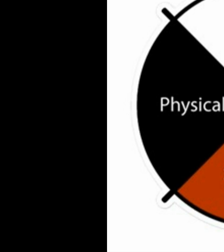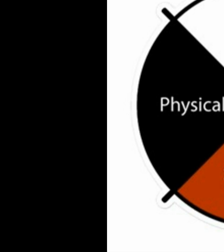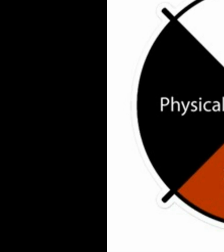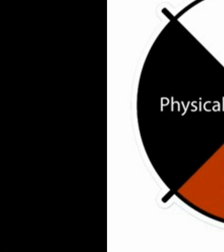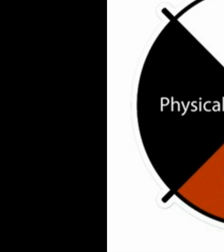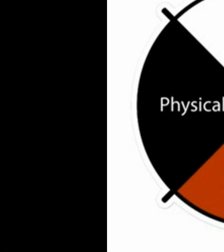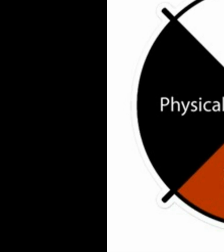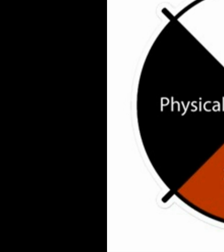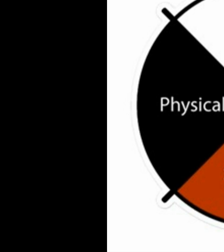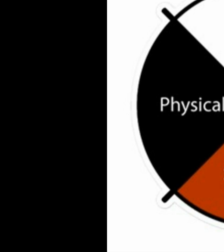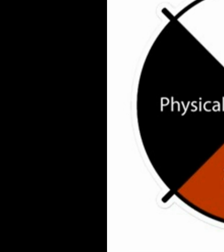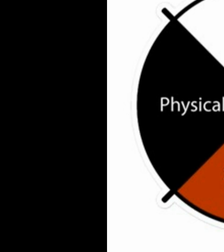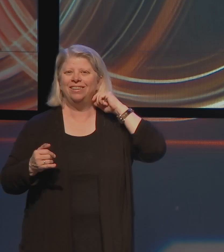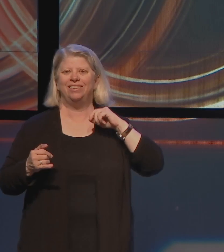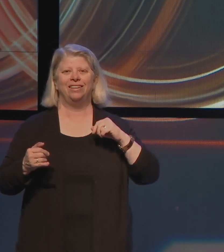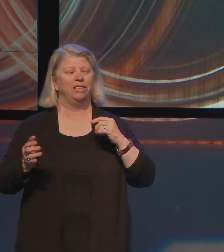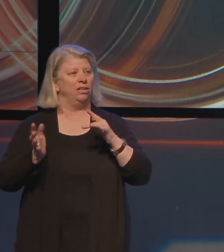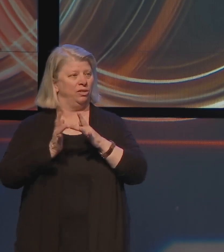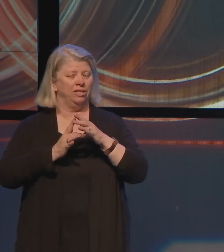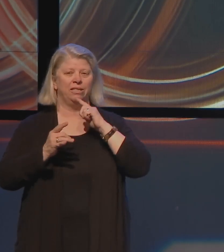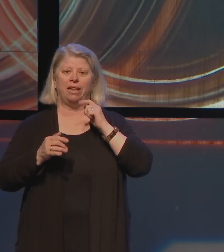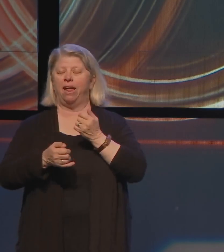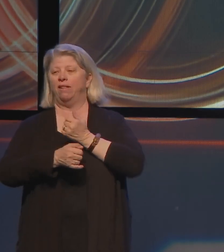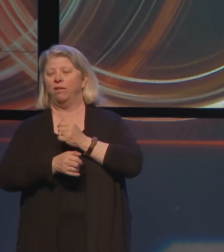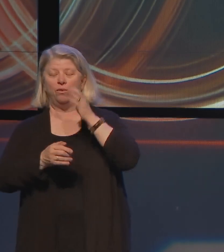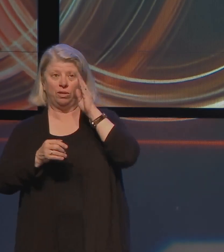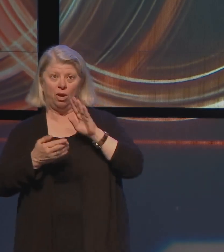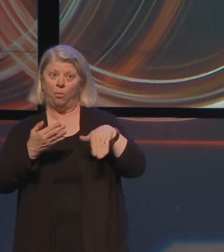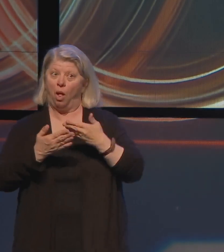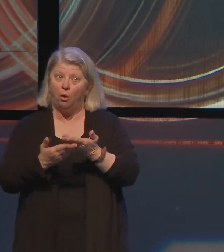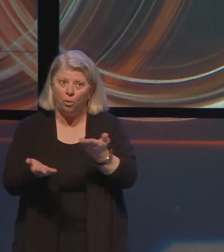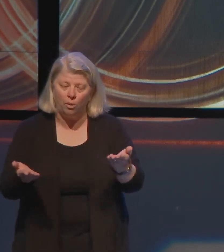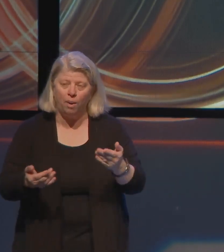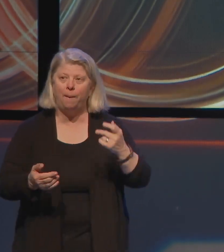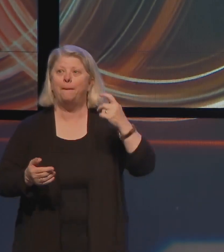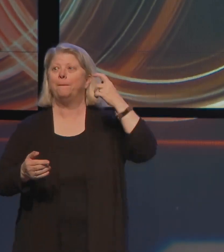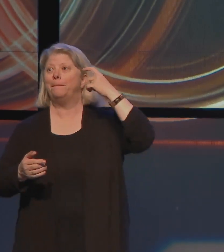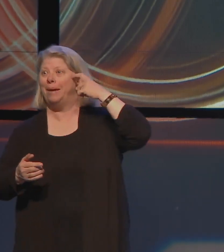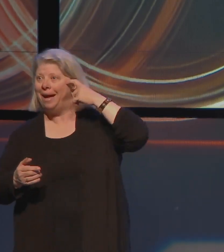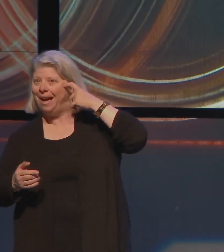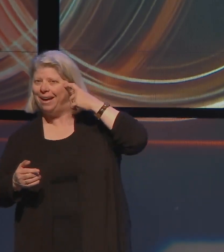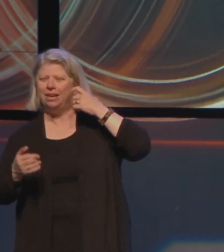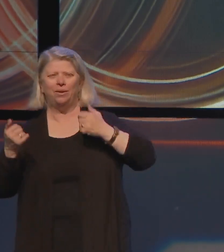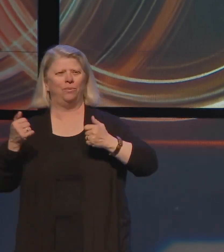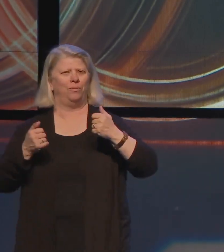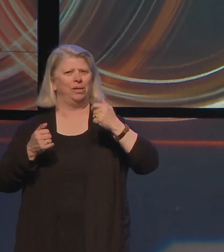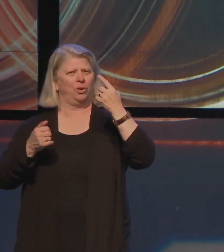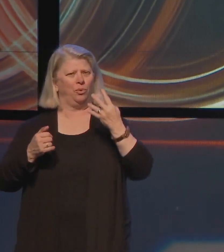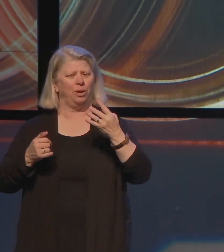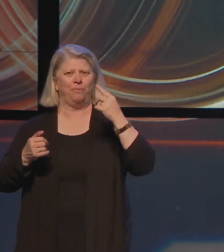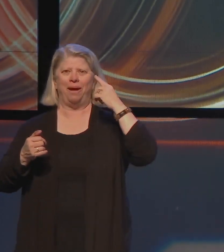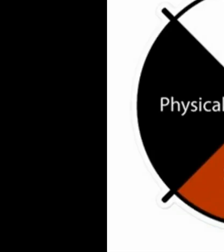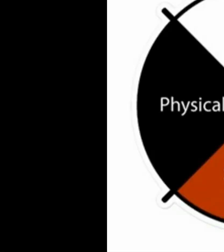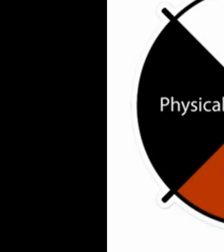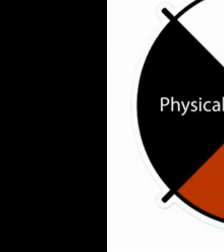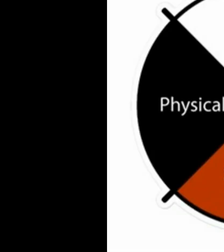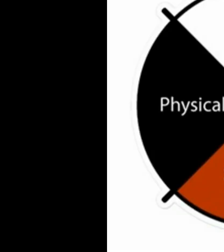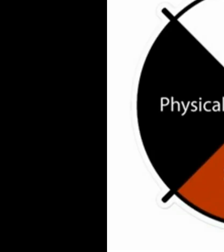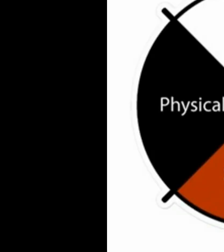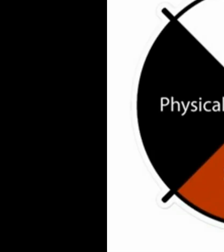now. I would be like, okay, Jesus said to love the Lord your God with all your mind. Which quadrant would mind go into?